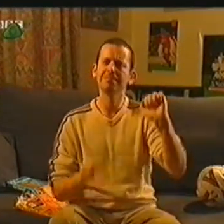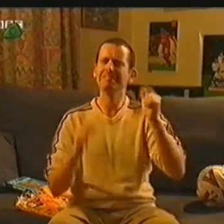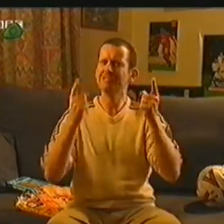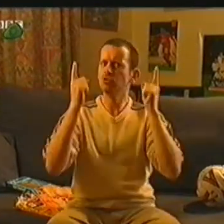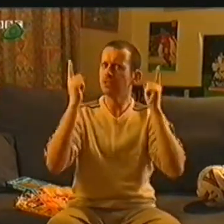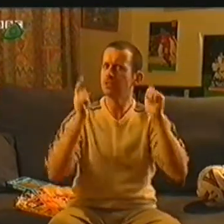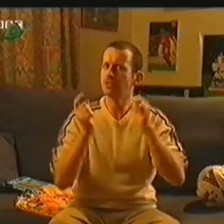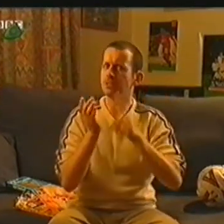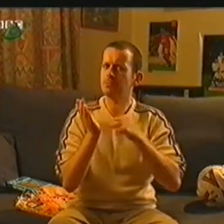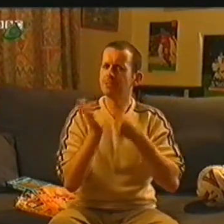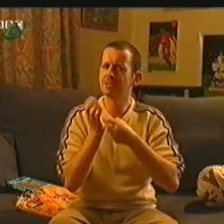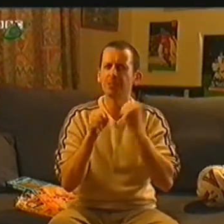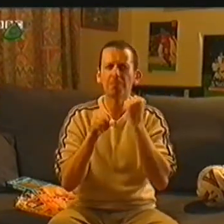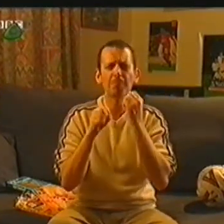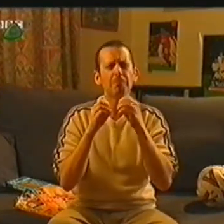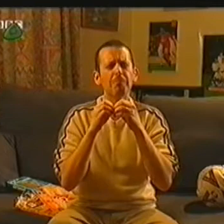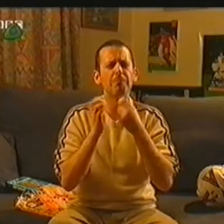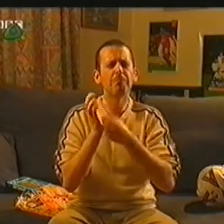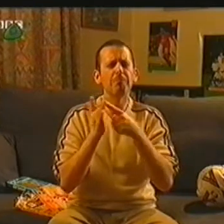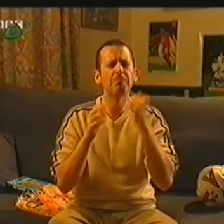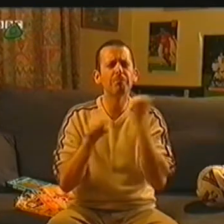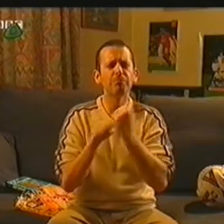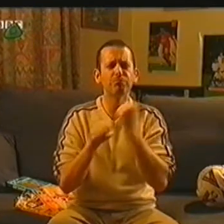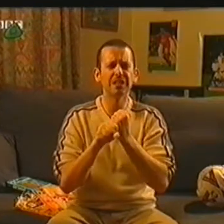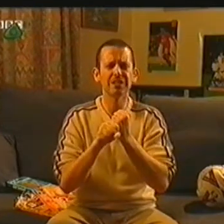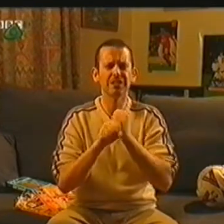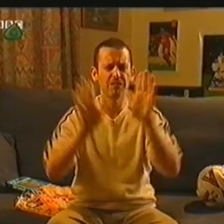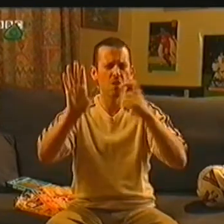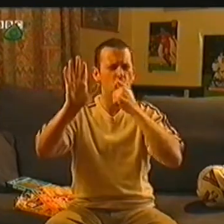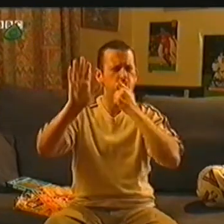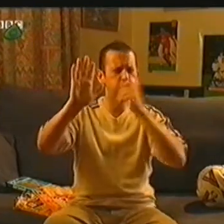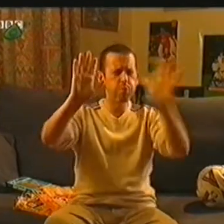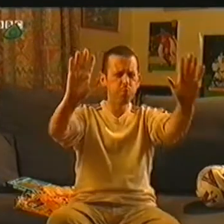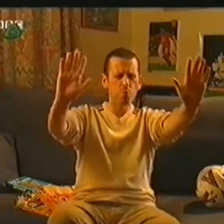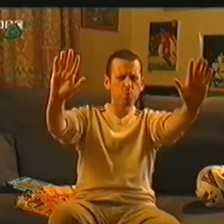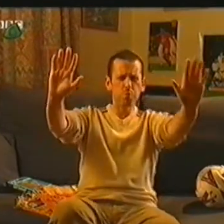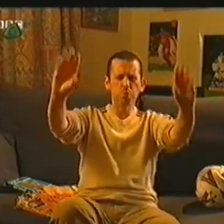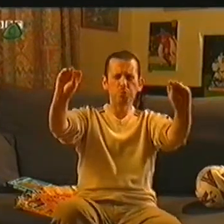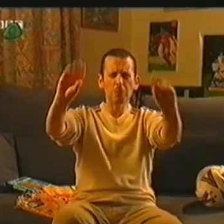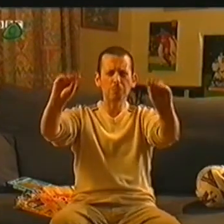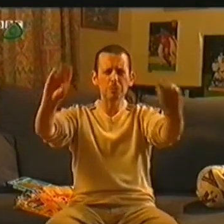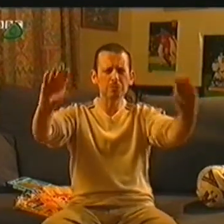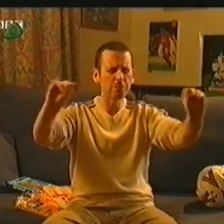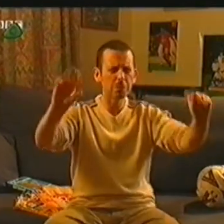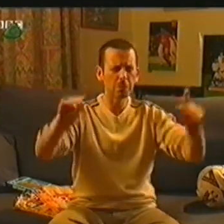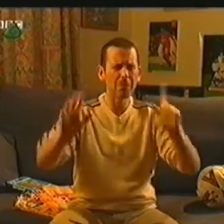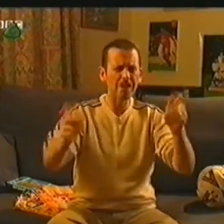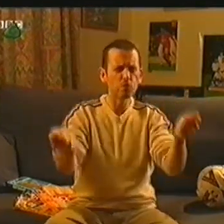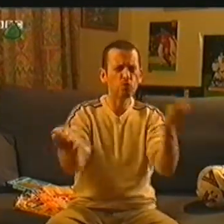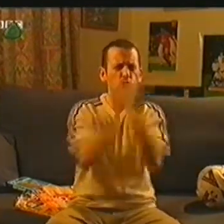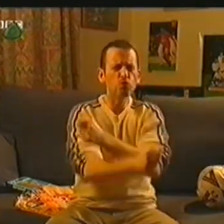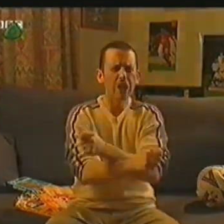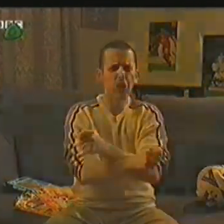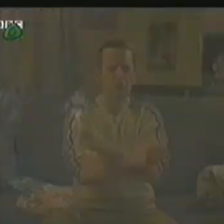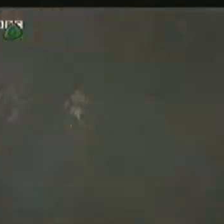equaliser. 1-1, and he hated a draw. "We're going to change ends now," said Mr. Briggs.